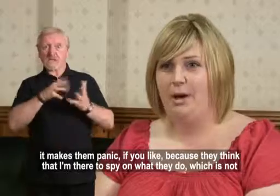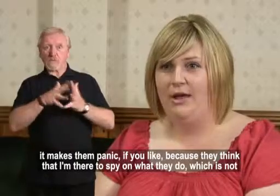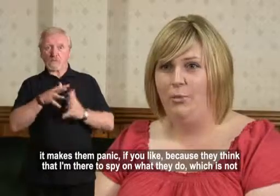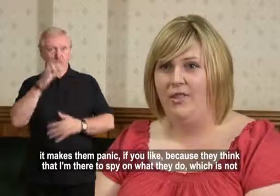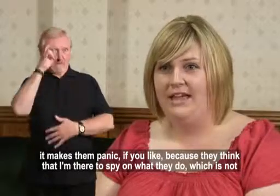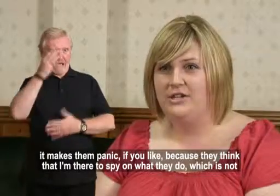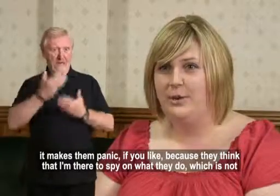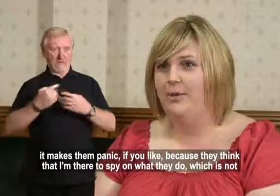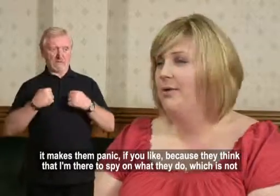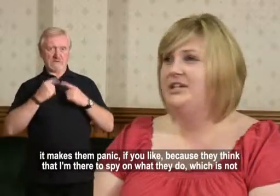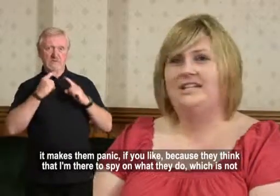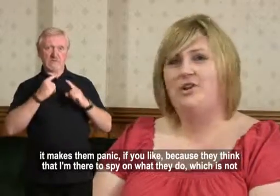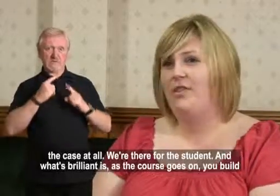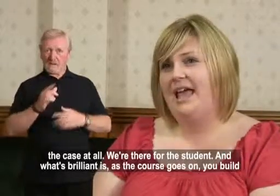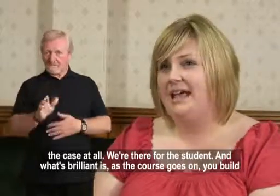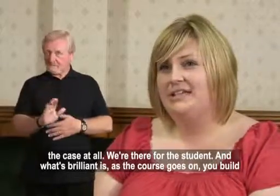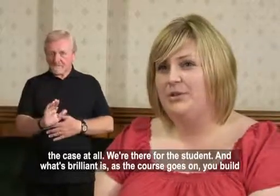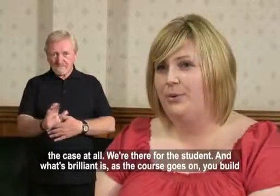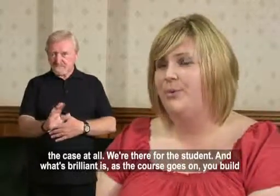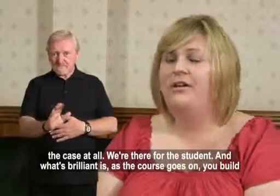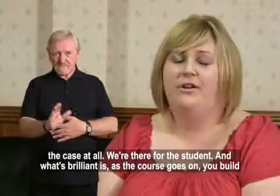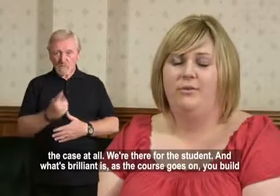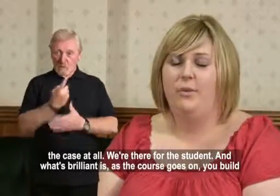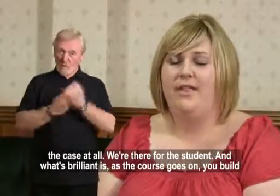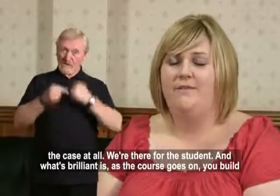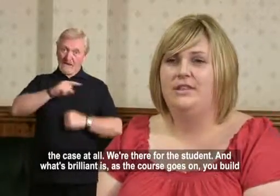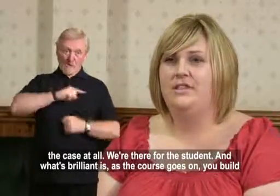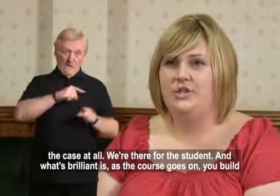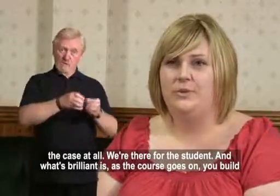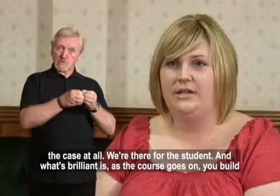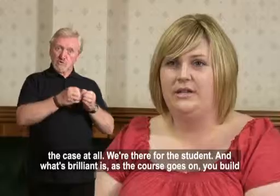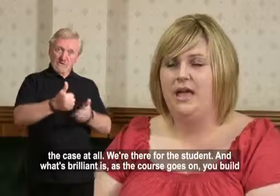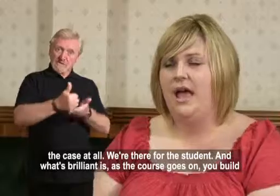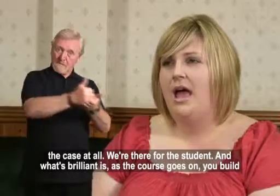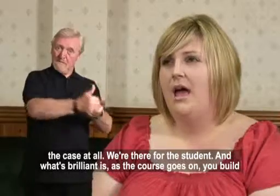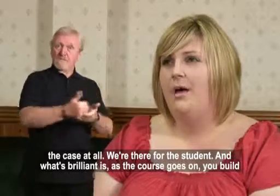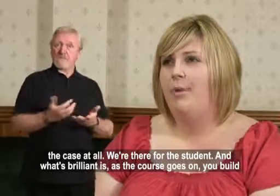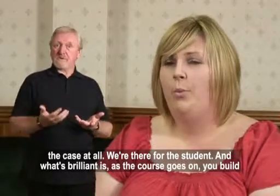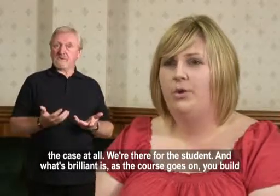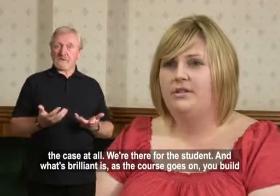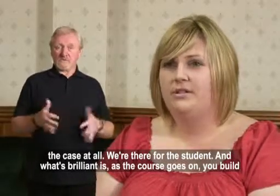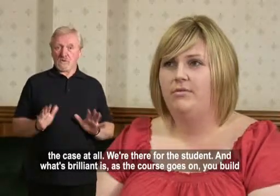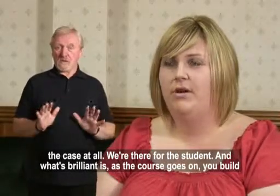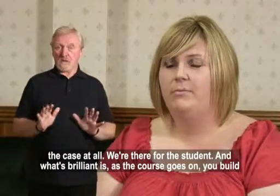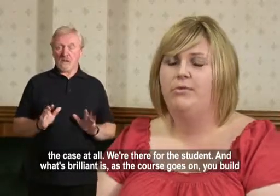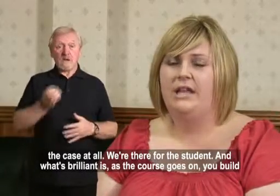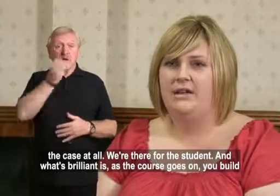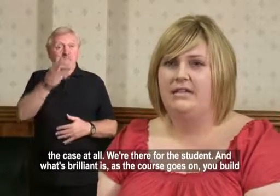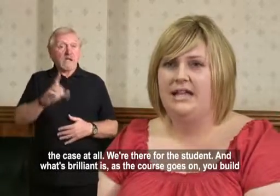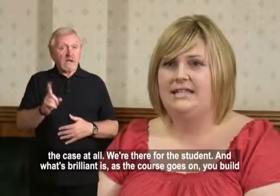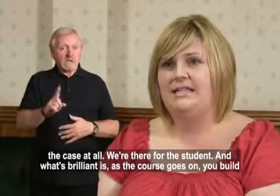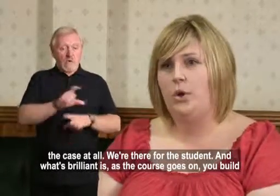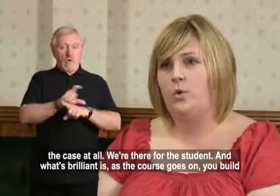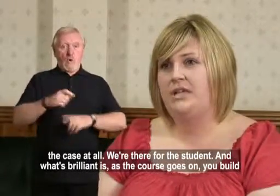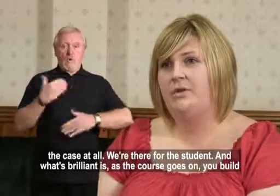to spy on what they do, which is not the case at all. We're there for the student. And what's